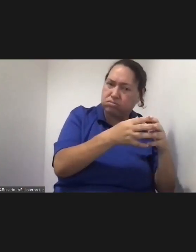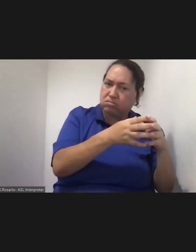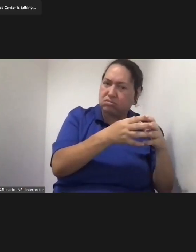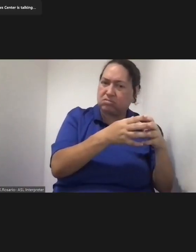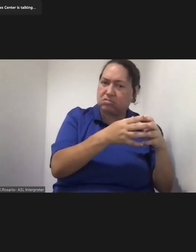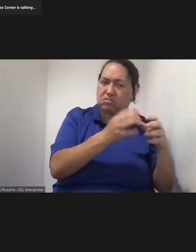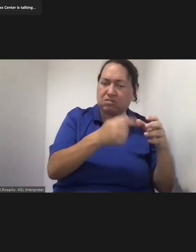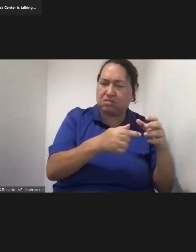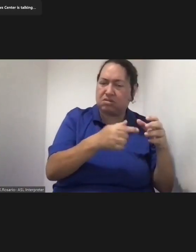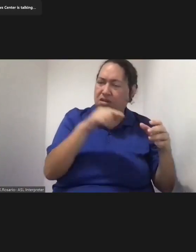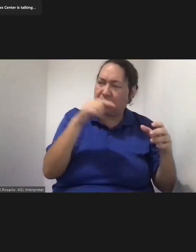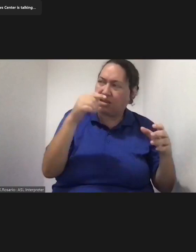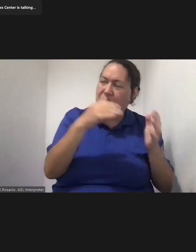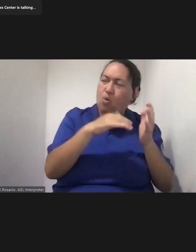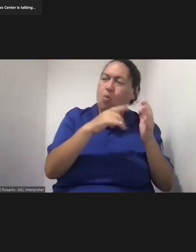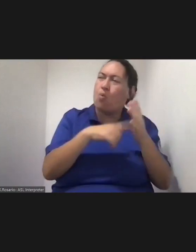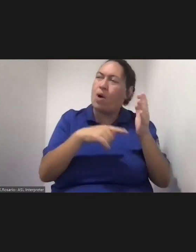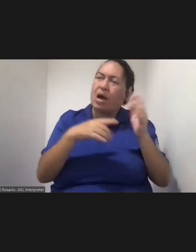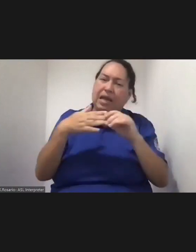have been an initial